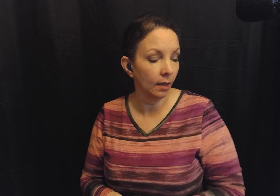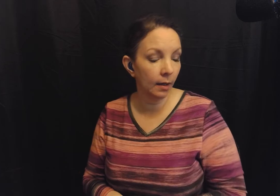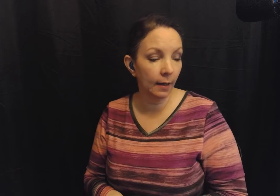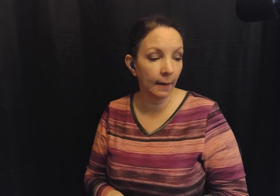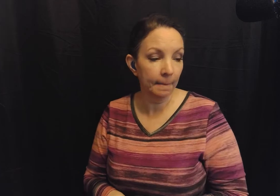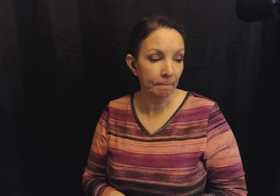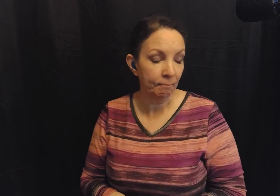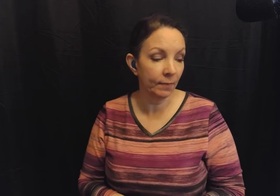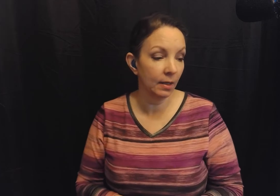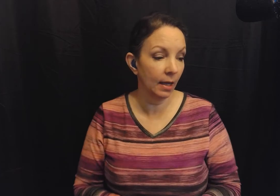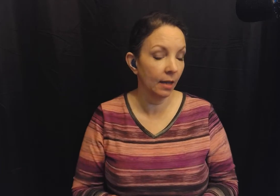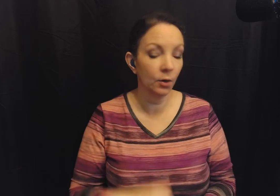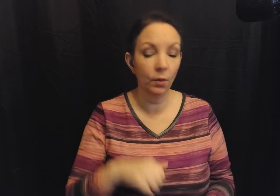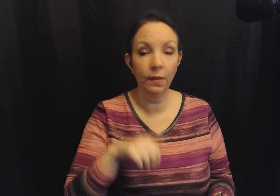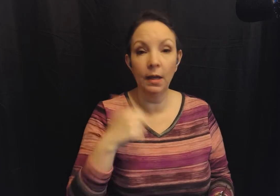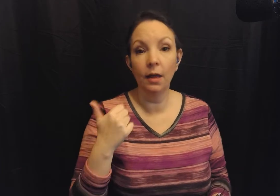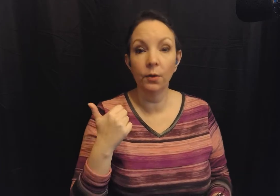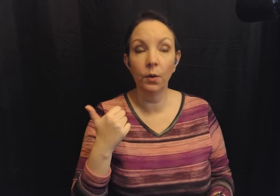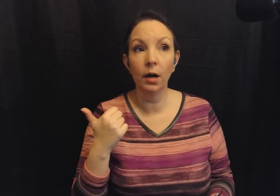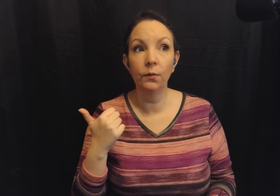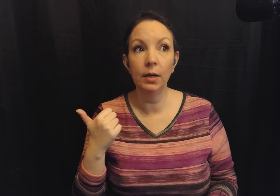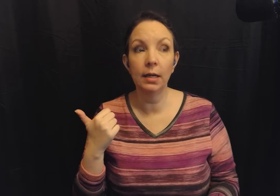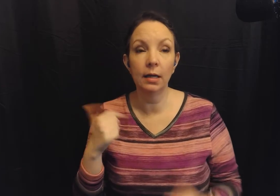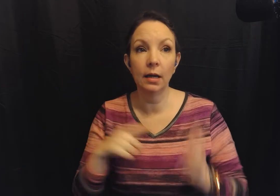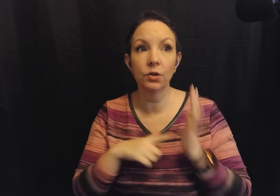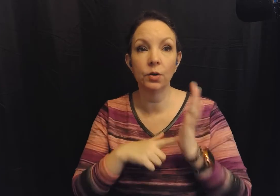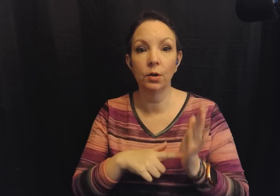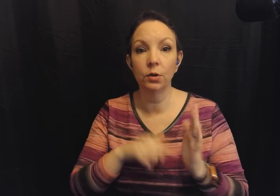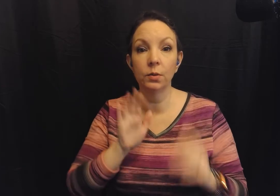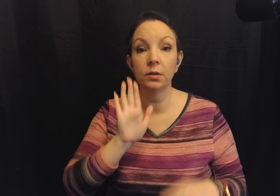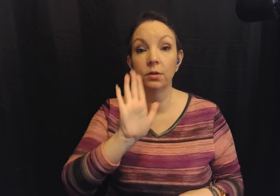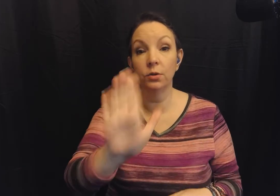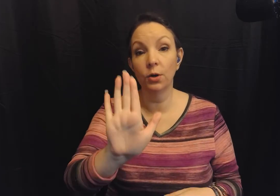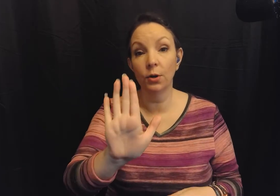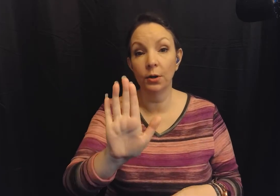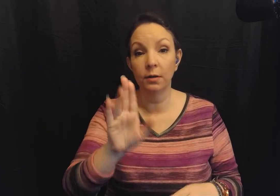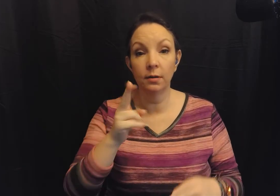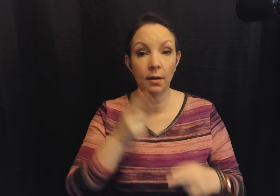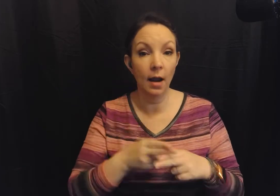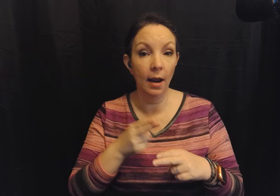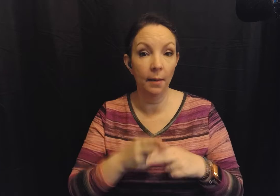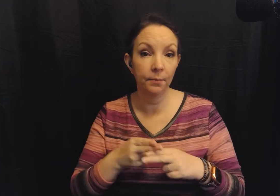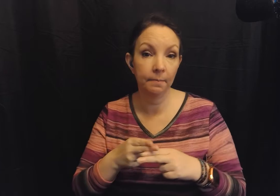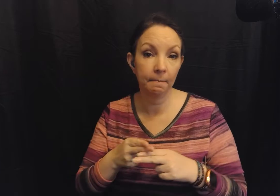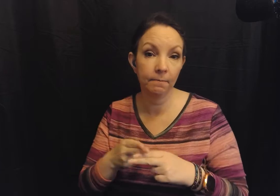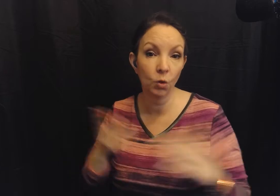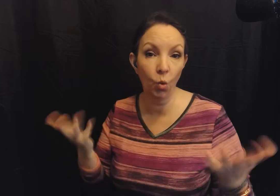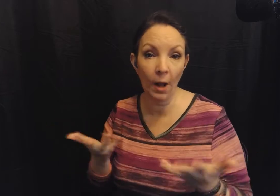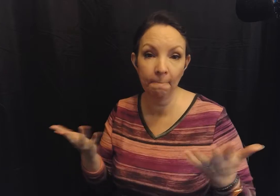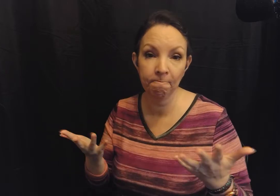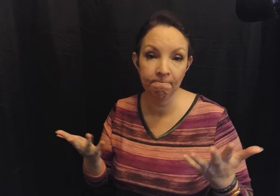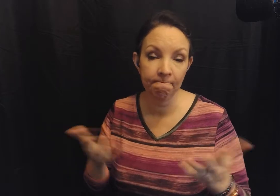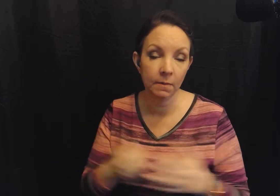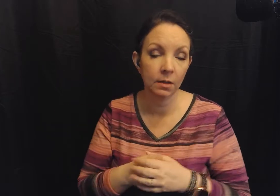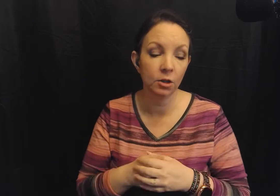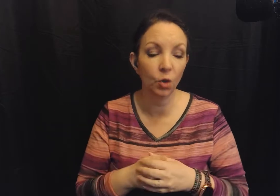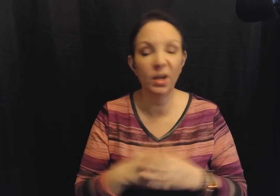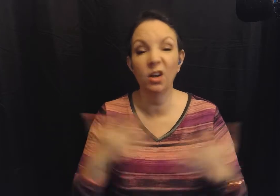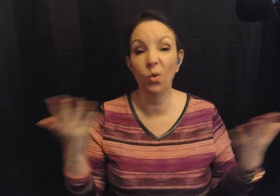Um, the other one we did I showed was your name. What? So we can go